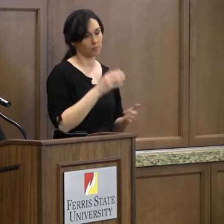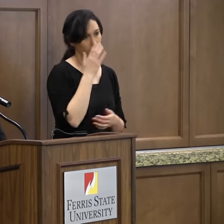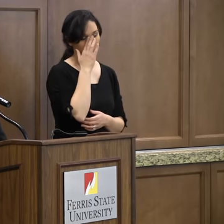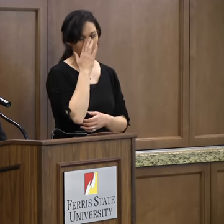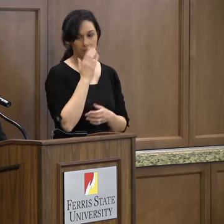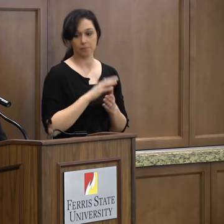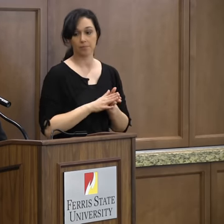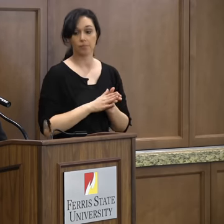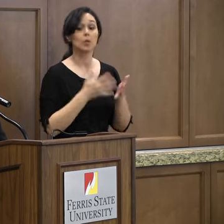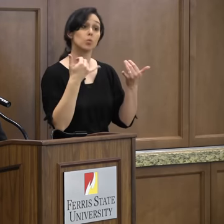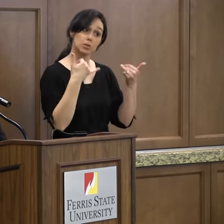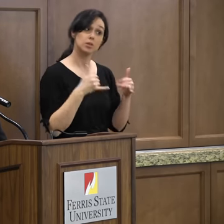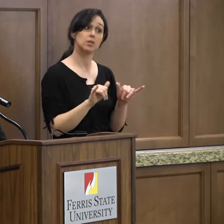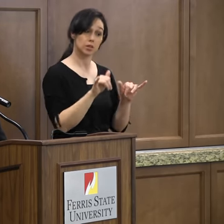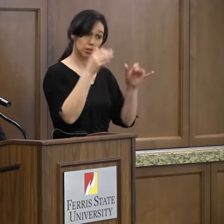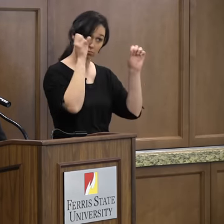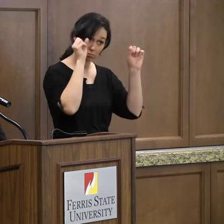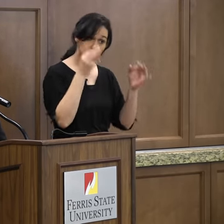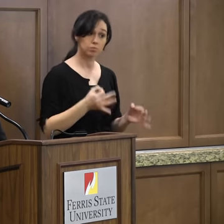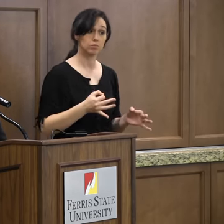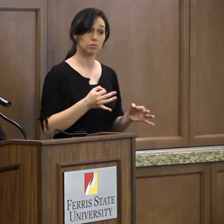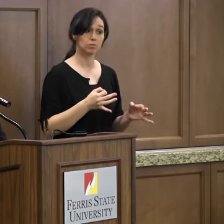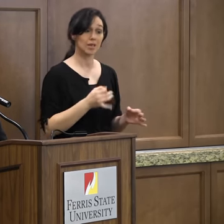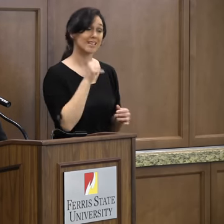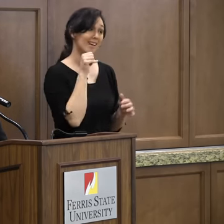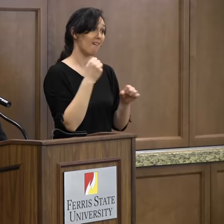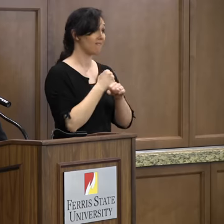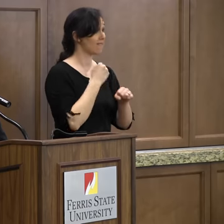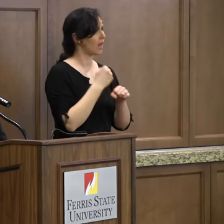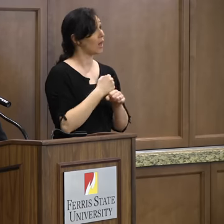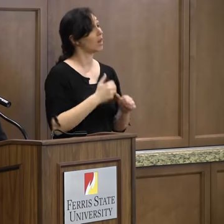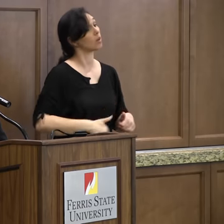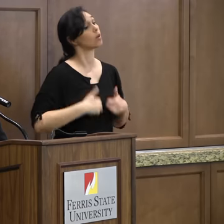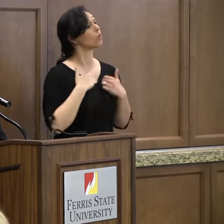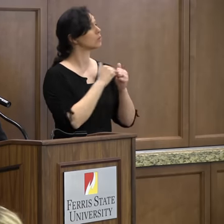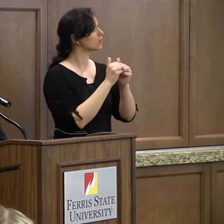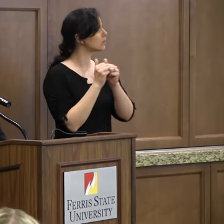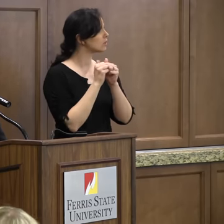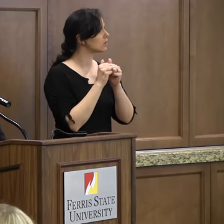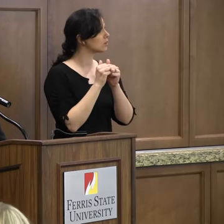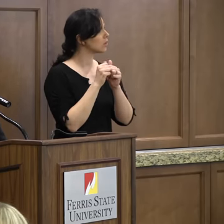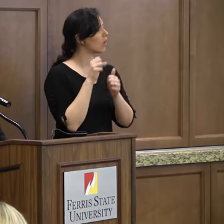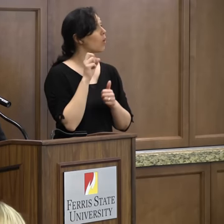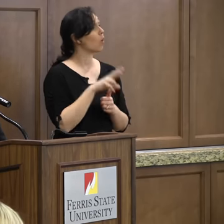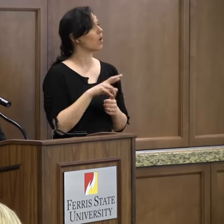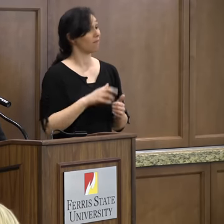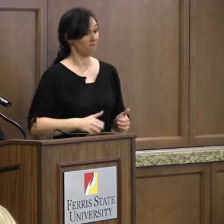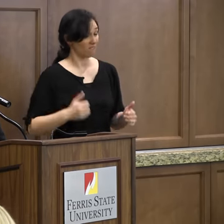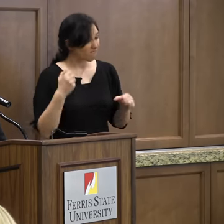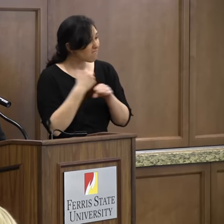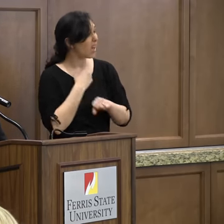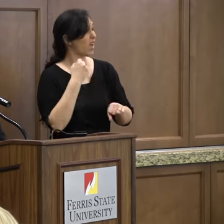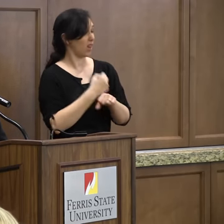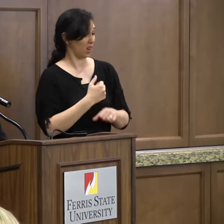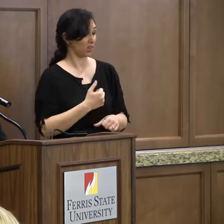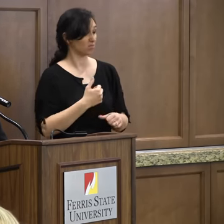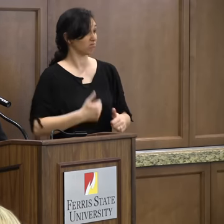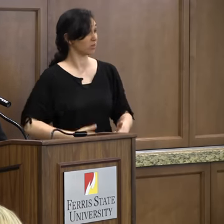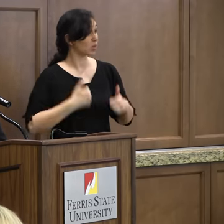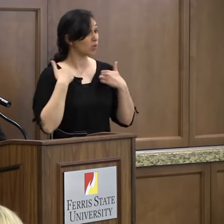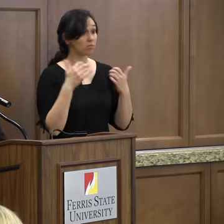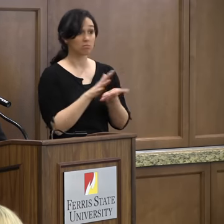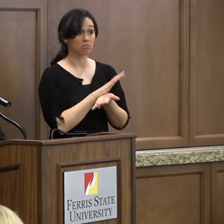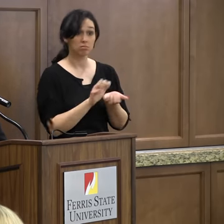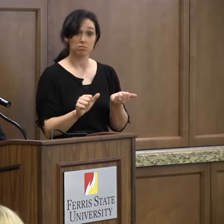We still have a choice today: nonviolent coexistence or violent co-annihilation. We must